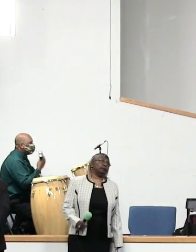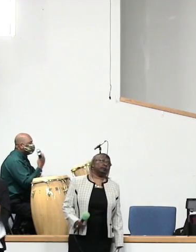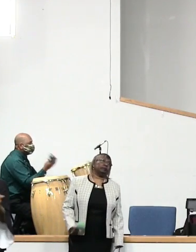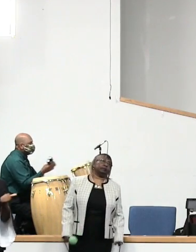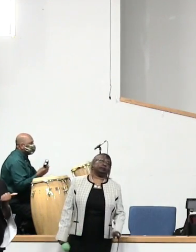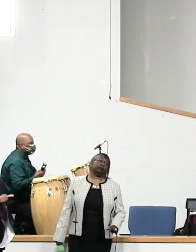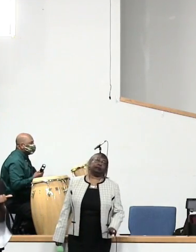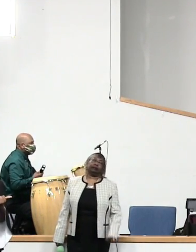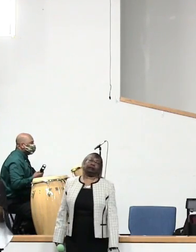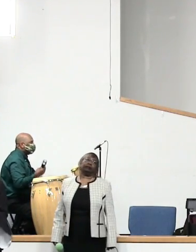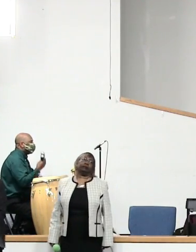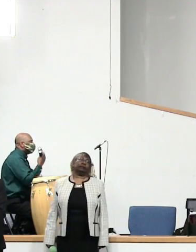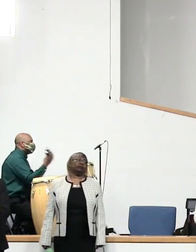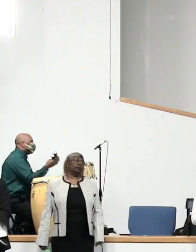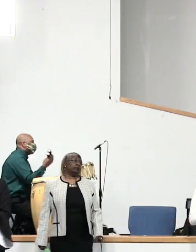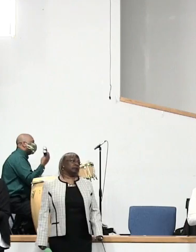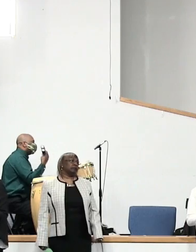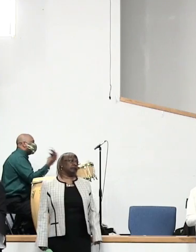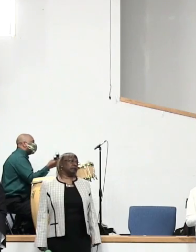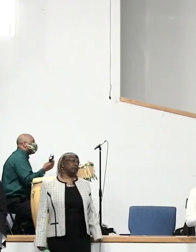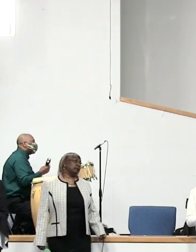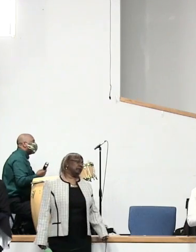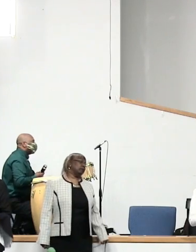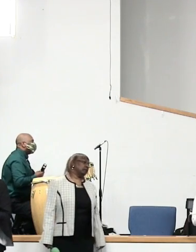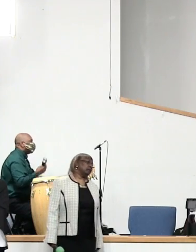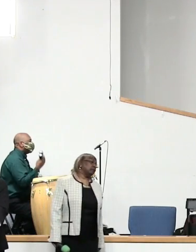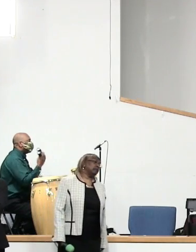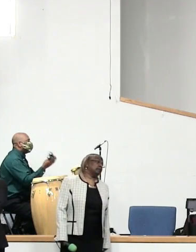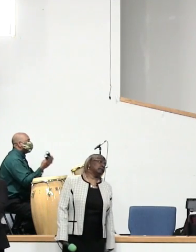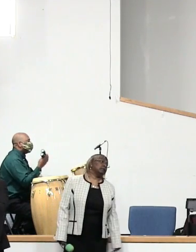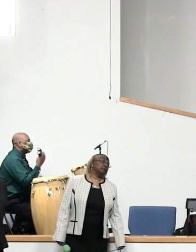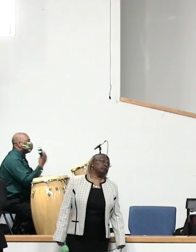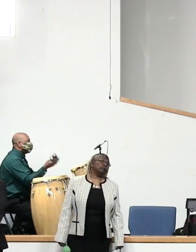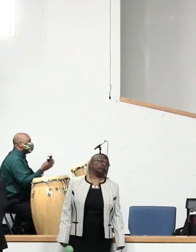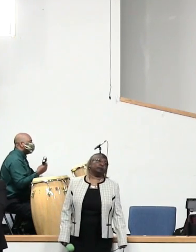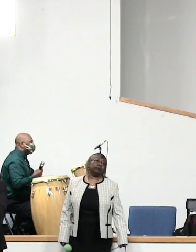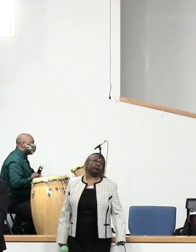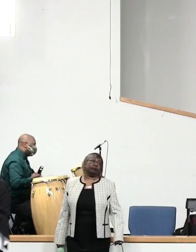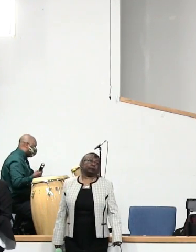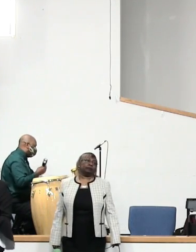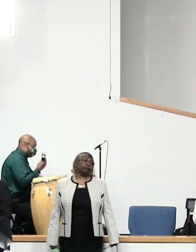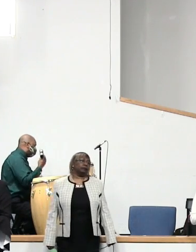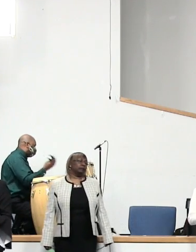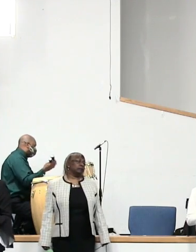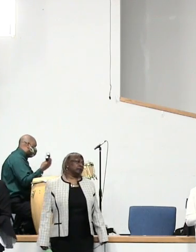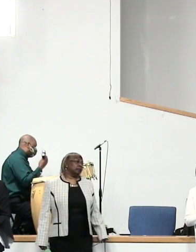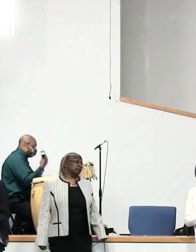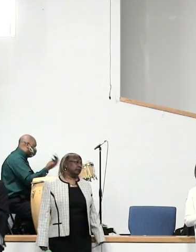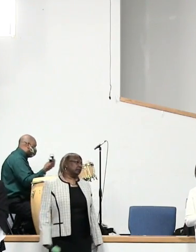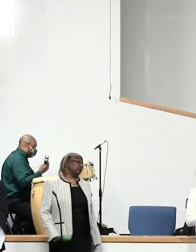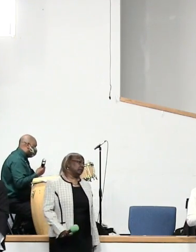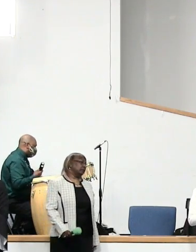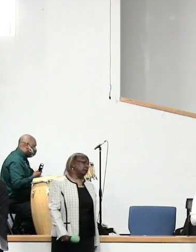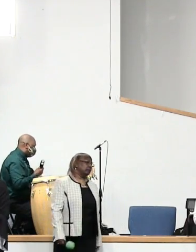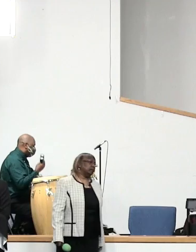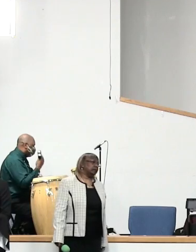carry everything to our God in prayer. He's our friend.